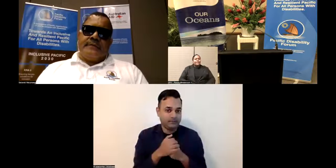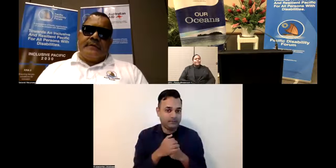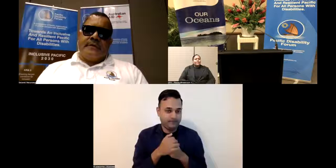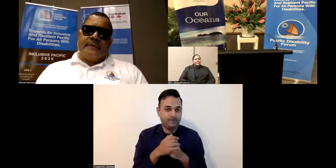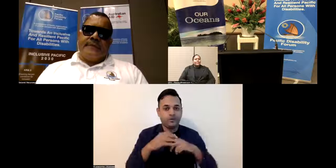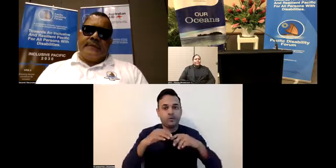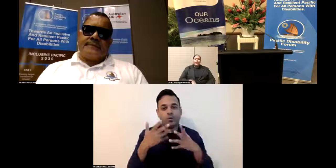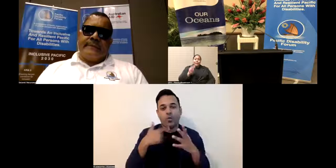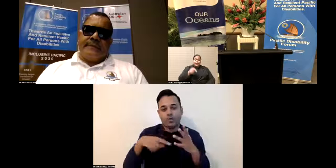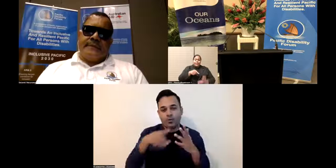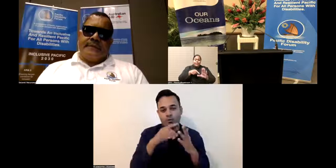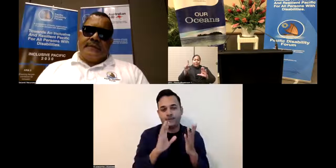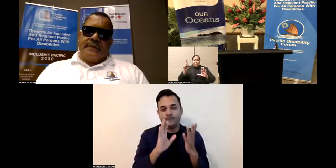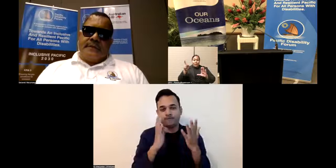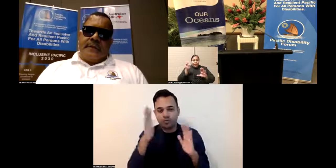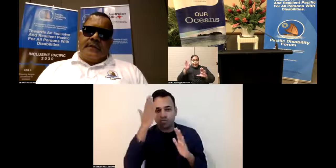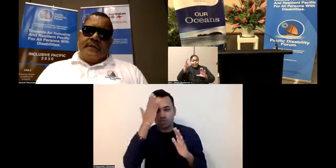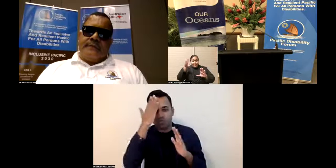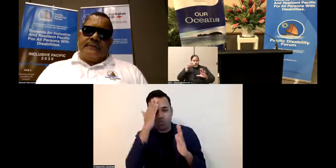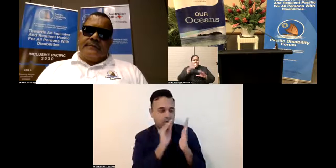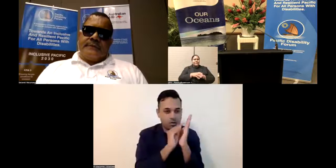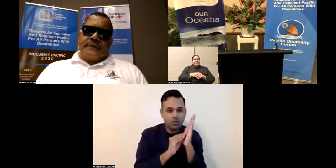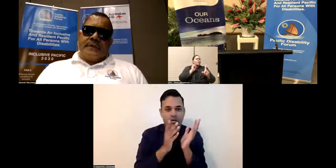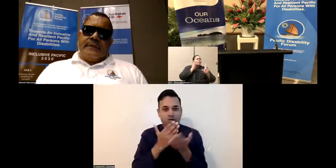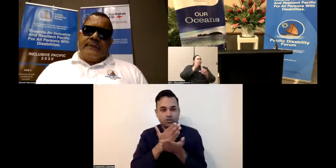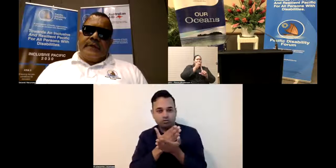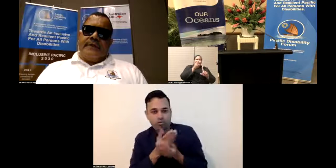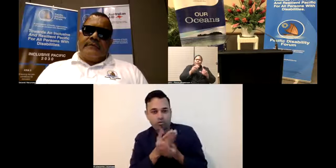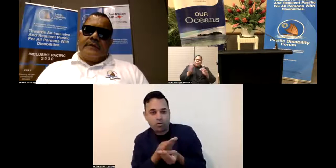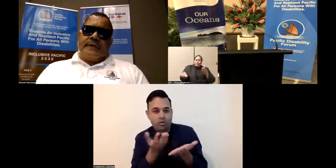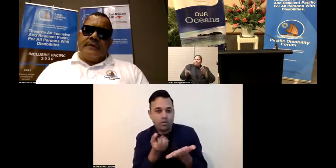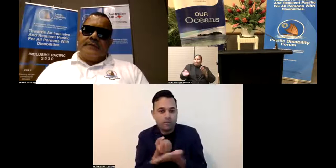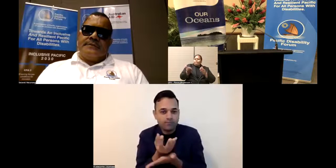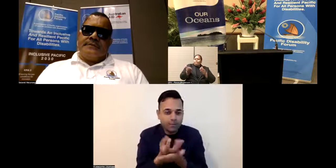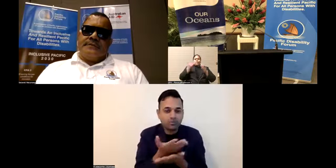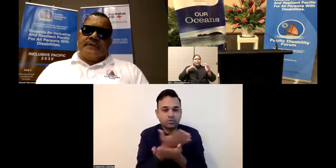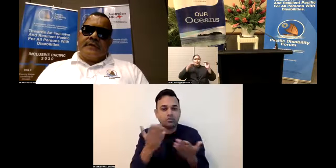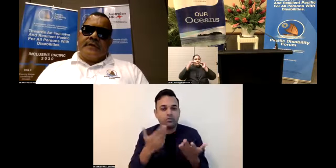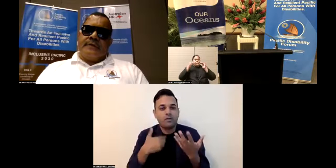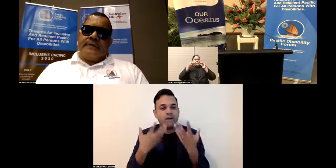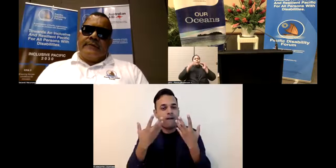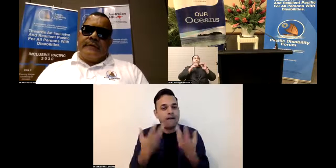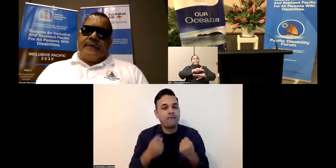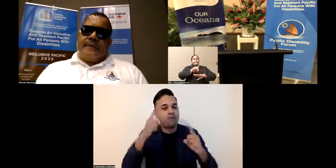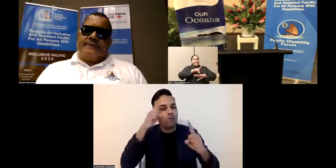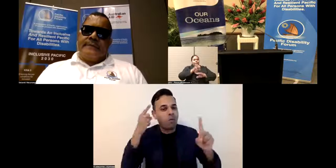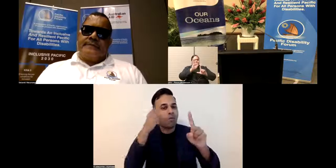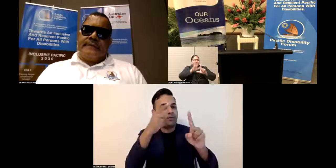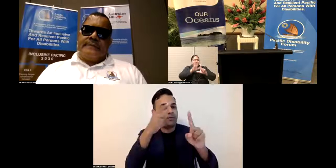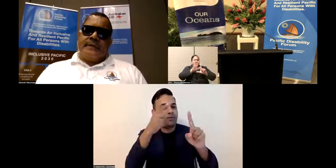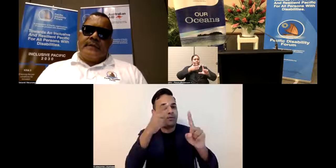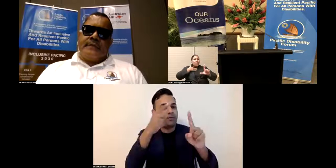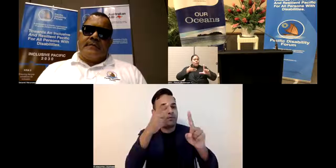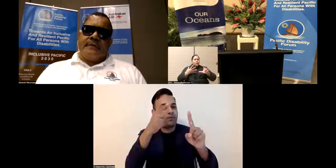Pacific voice into the Global Disability Summit. And I believe relating to that is an outcome of having a